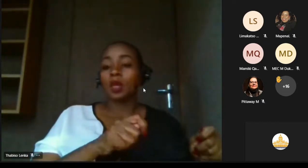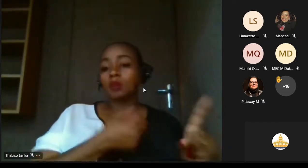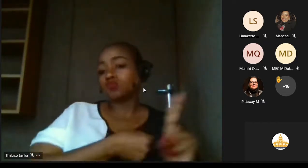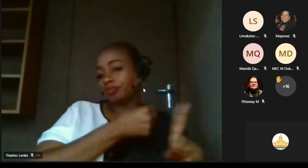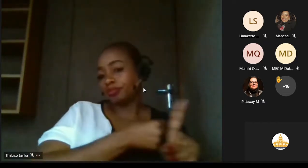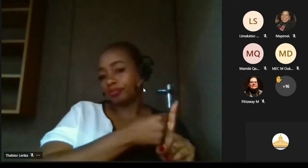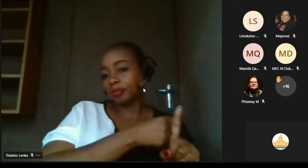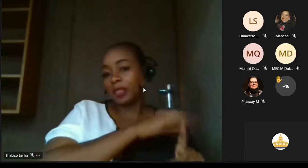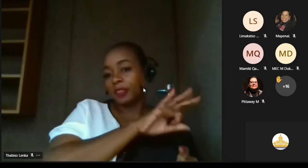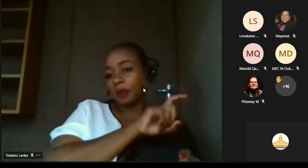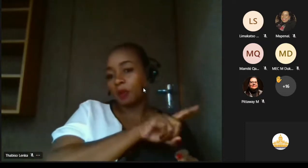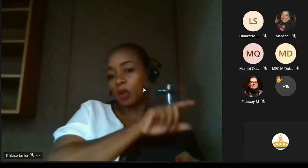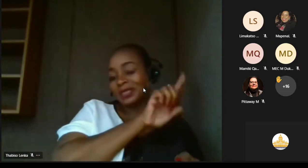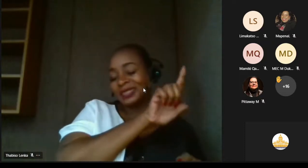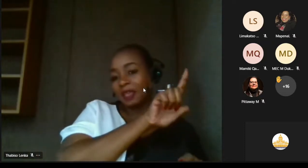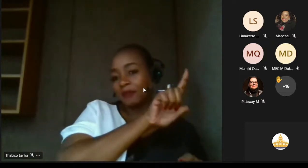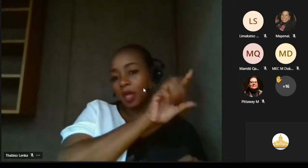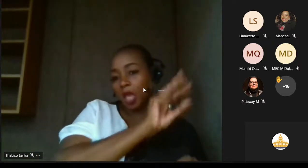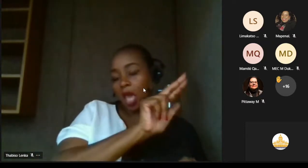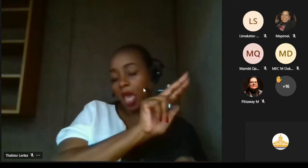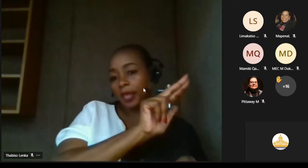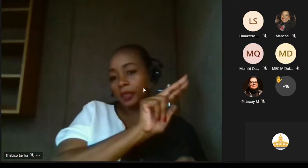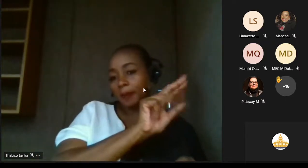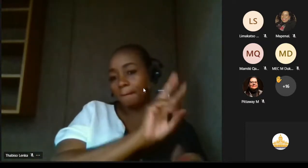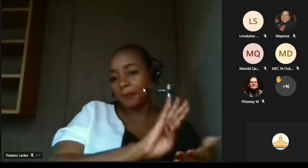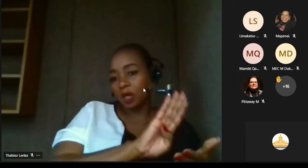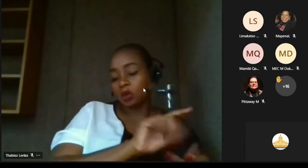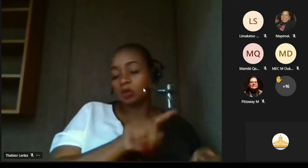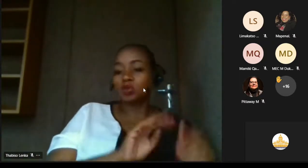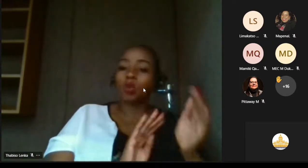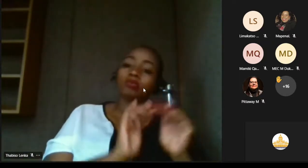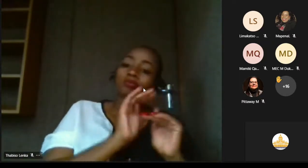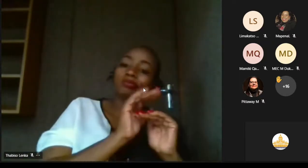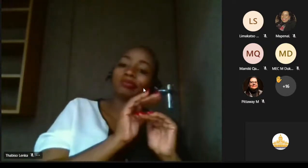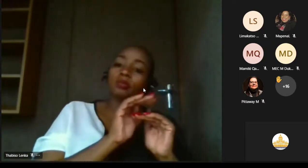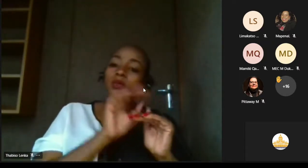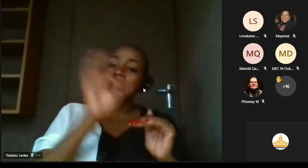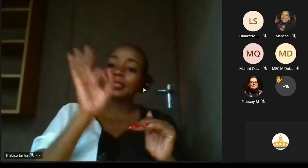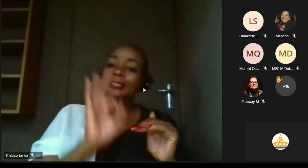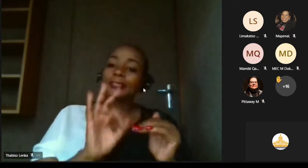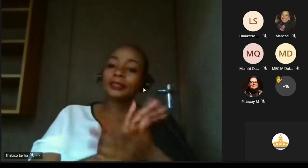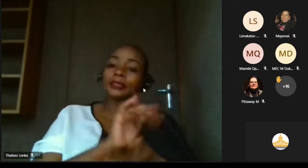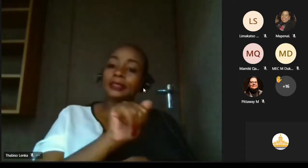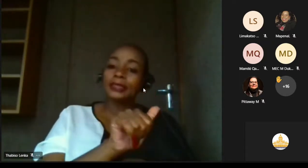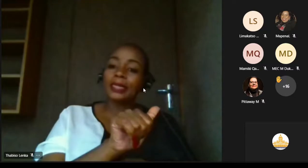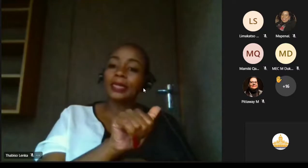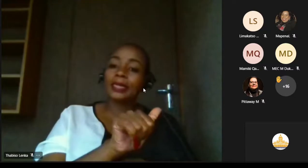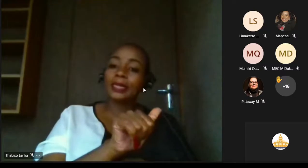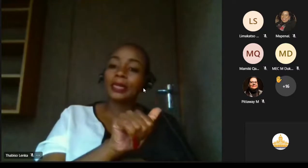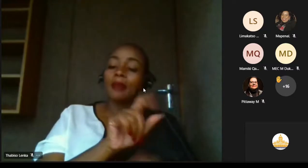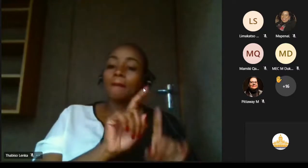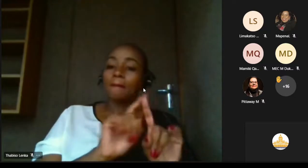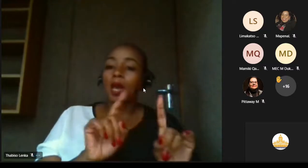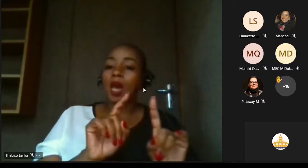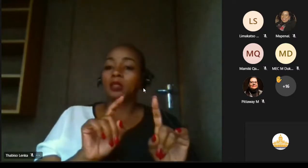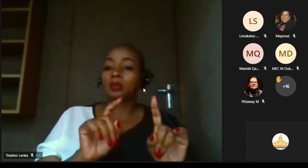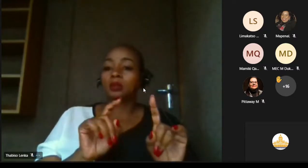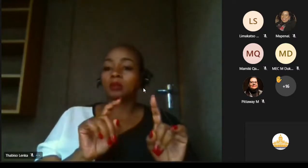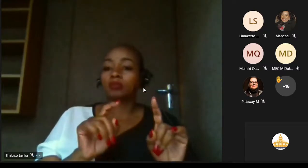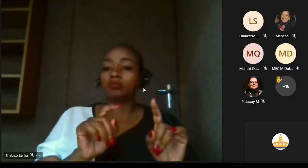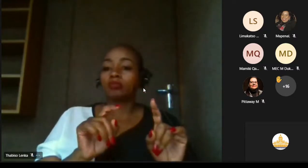amounted to 3.78 billion, which is 16.9% against the total budget. Majority of expenditure relates